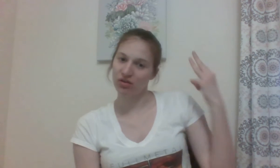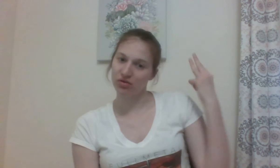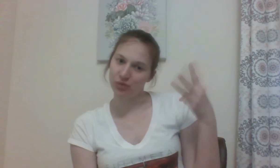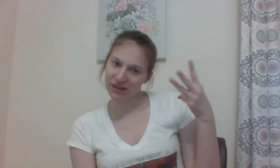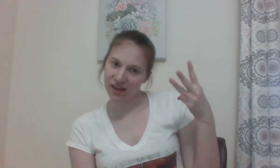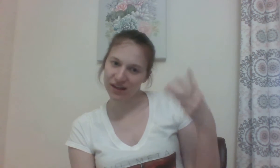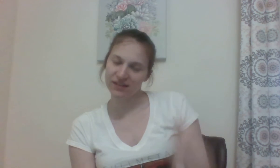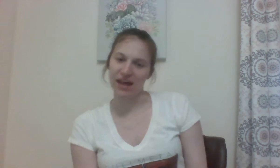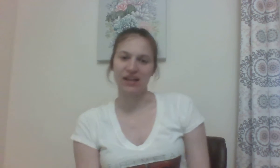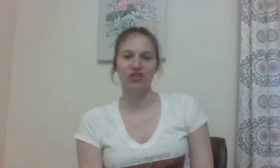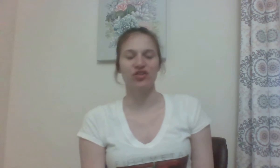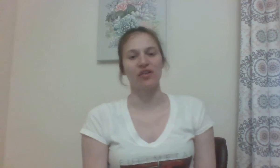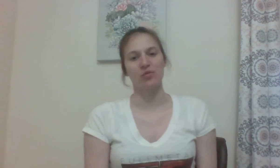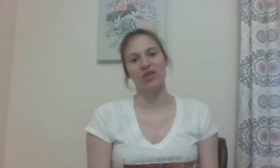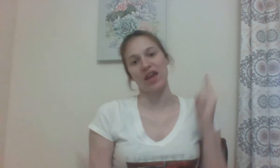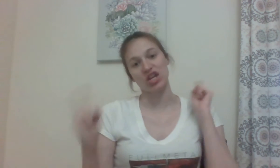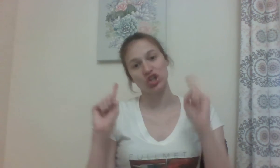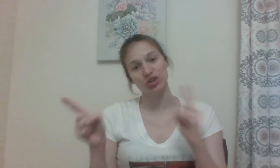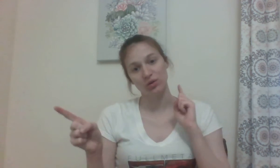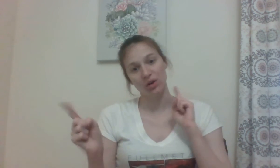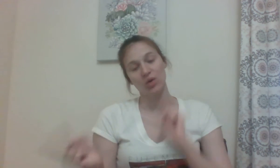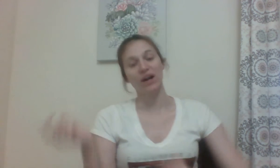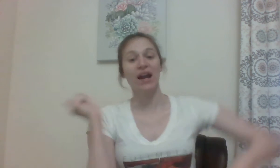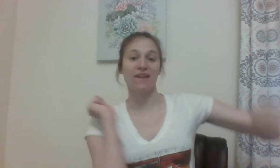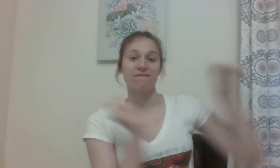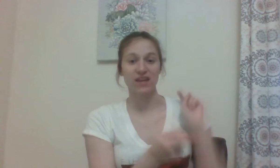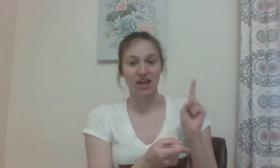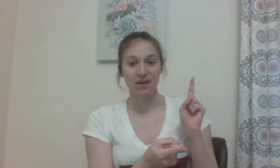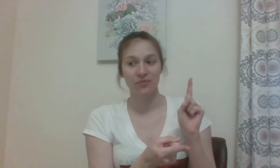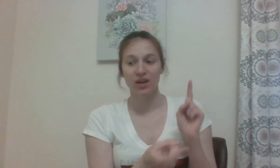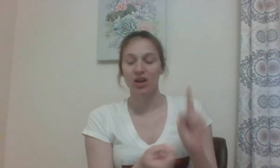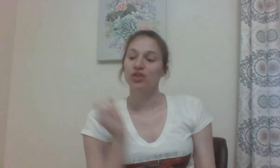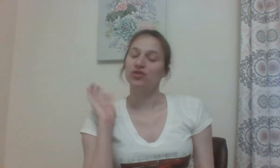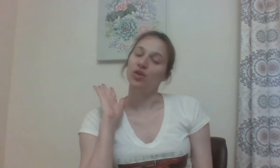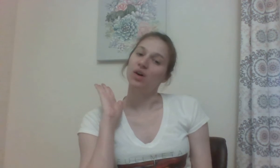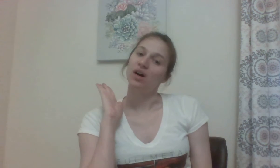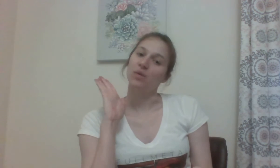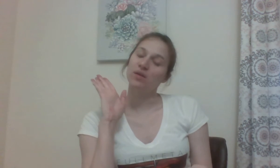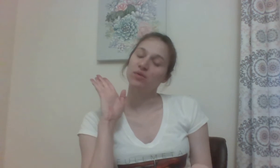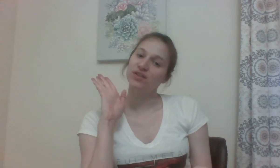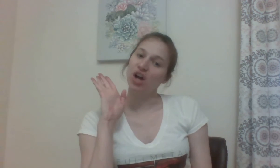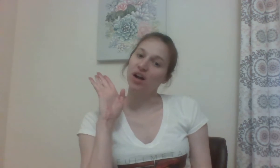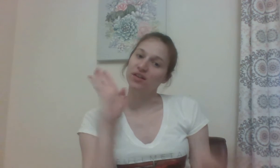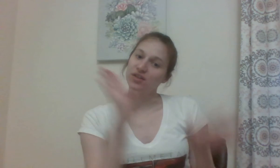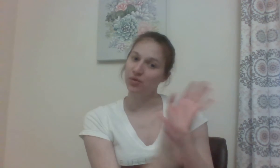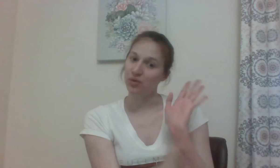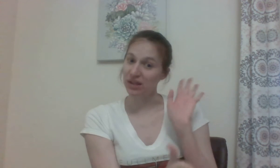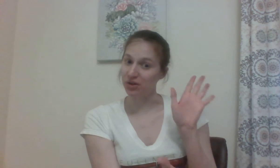three things that either started with a U or a V. So, we will start with U.